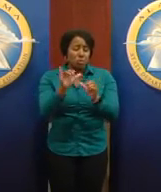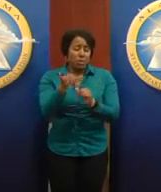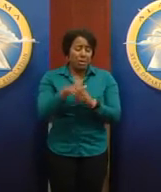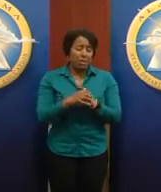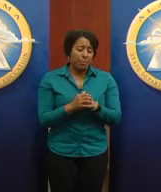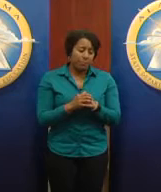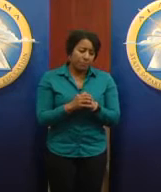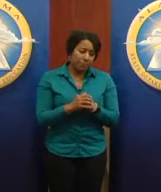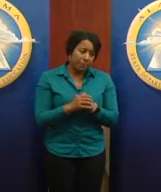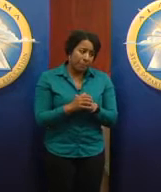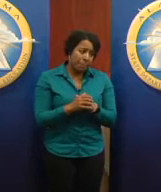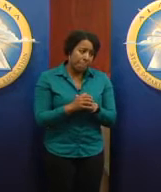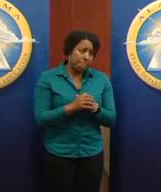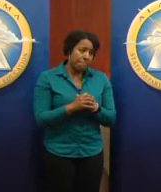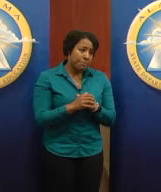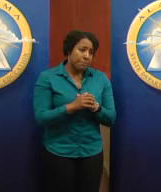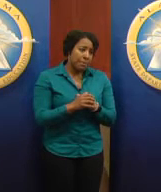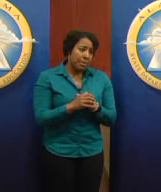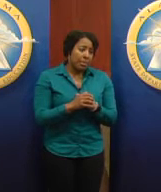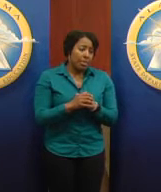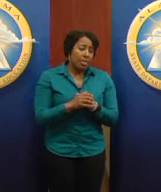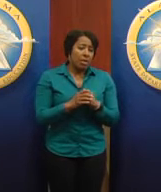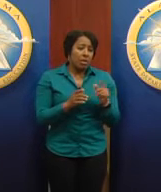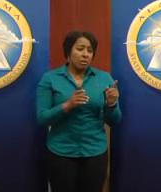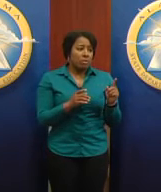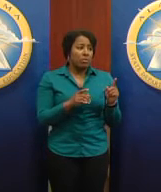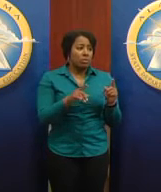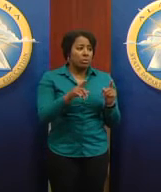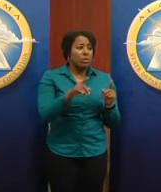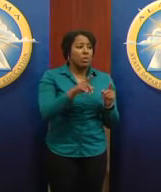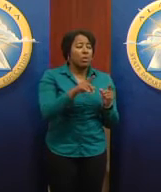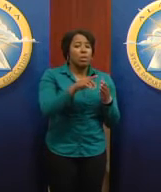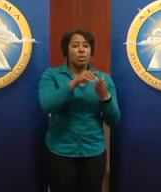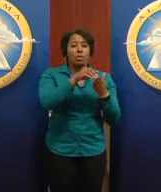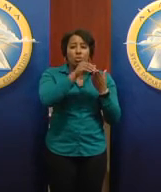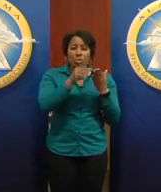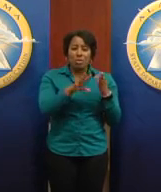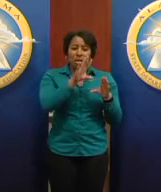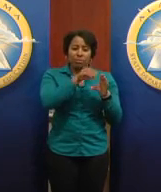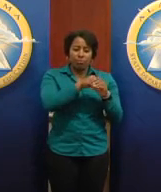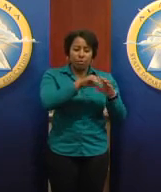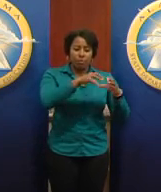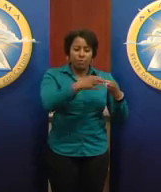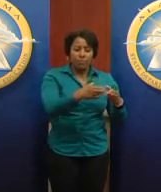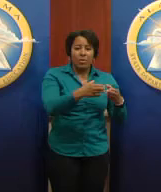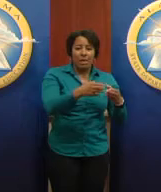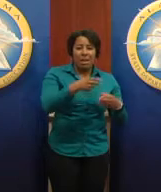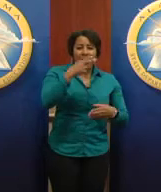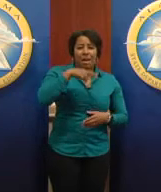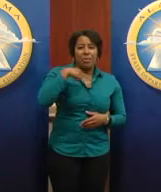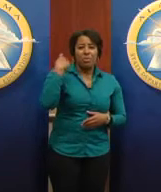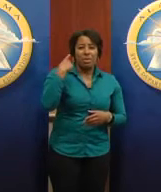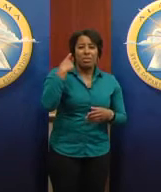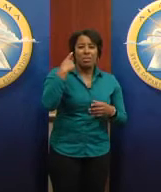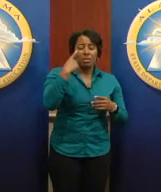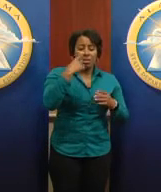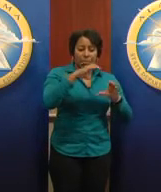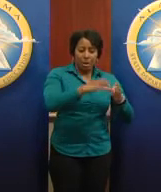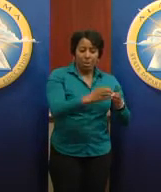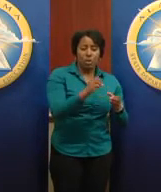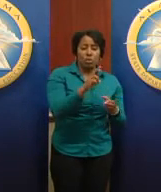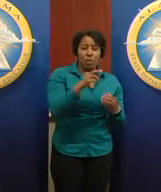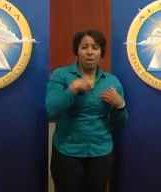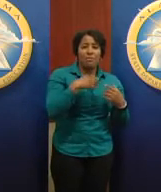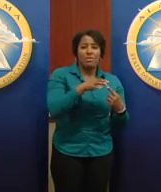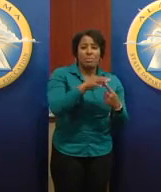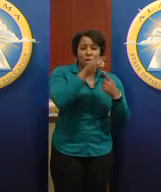a part of that question about what will we do for students who are in vulnerable populations and have special needs. Children with